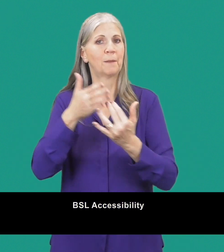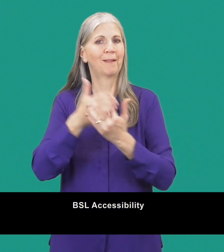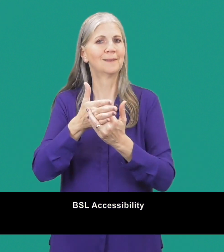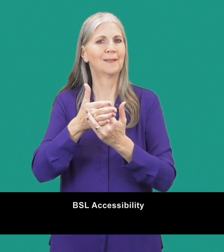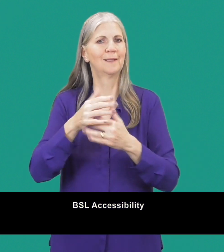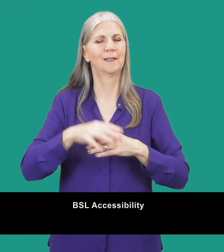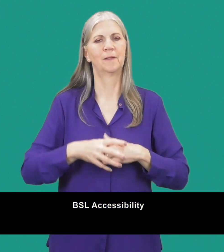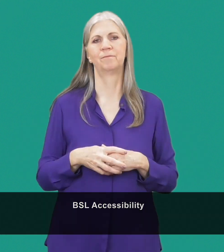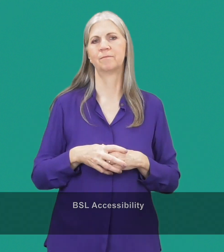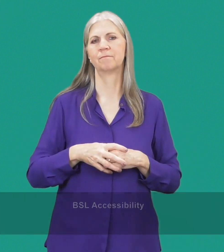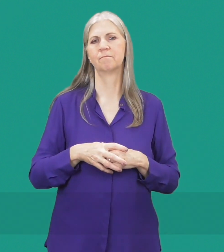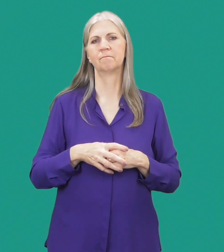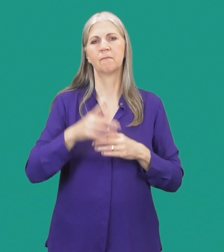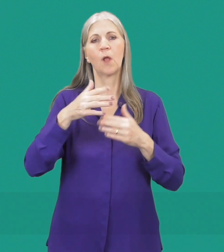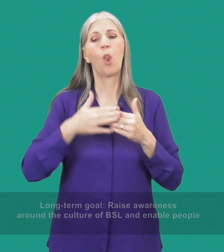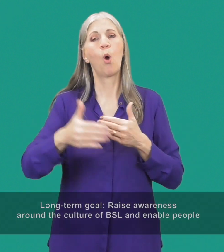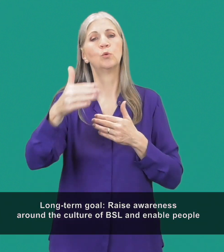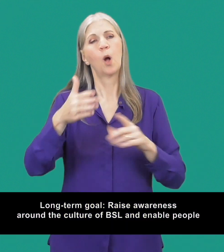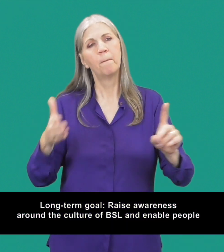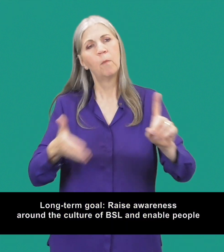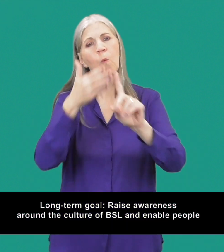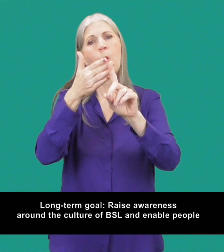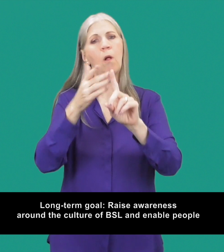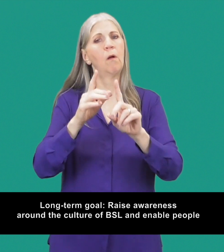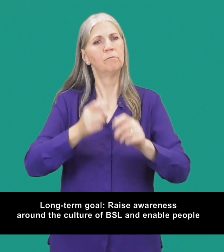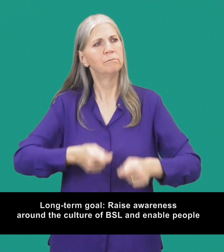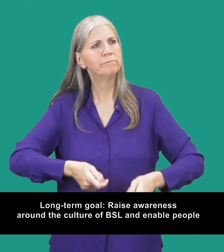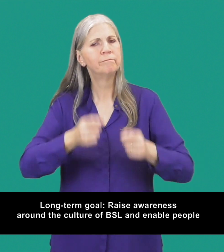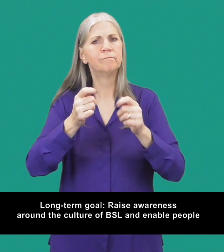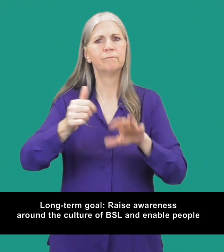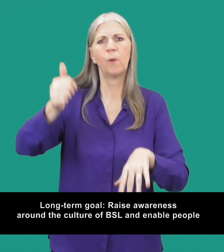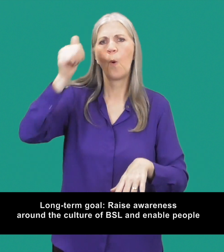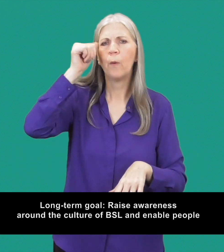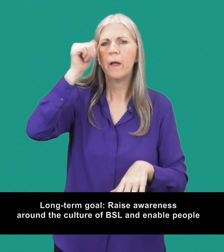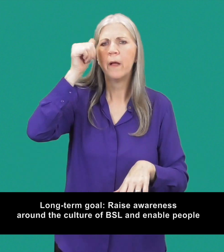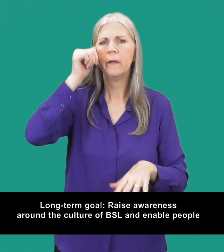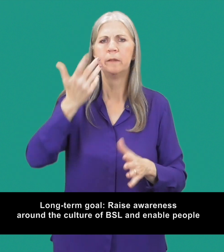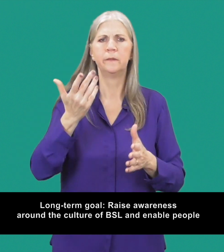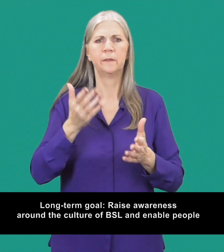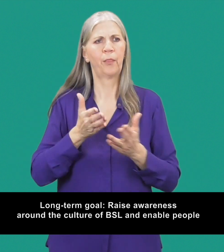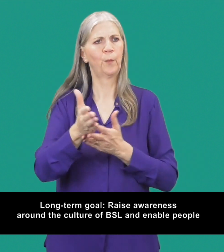Long-term goal: raise awareness around the culture of BSL and enable people